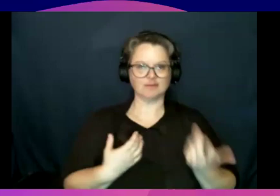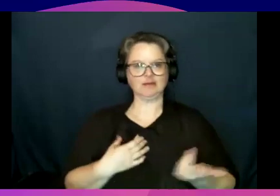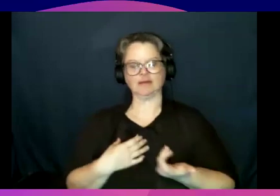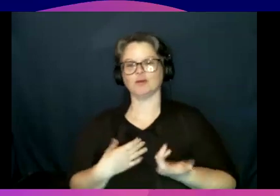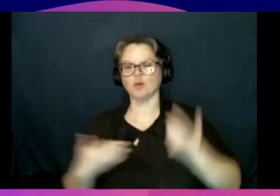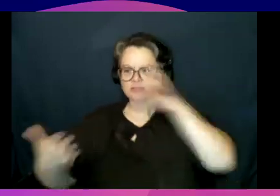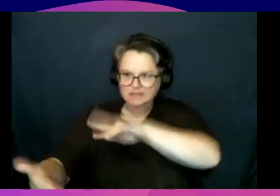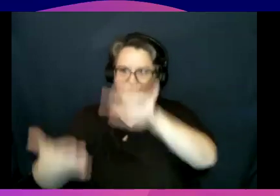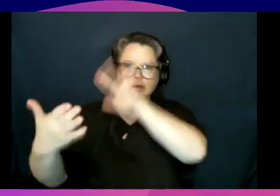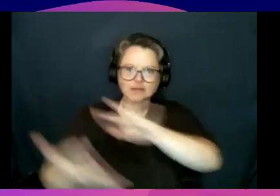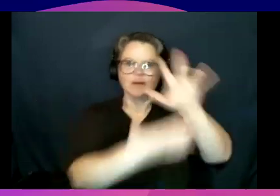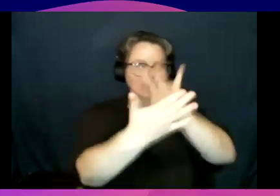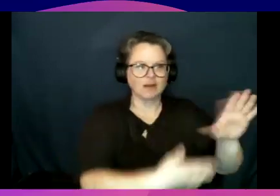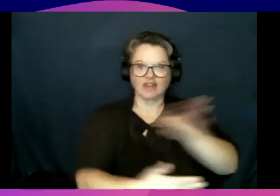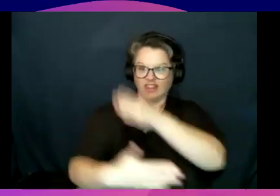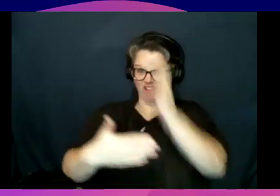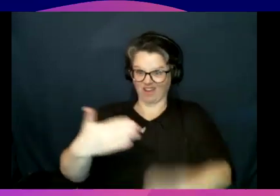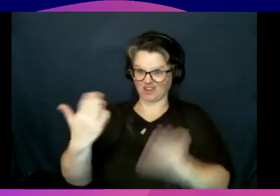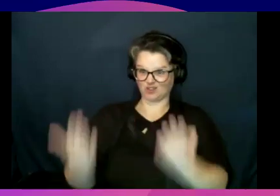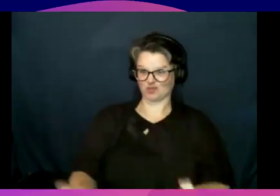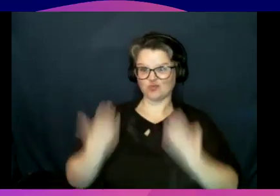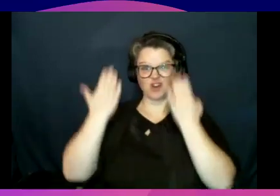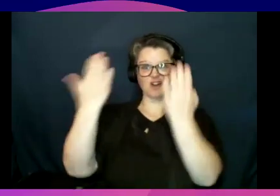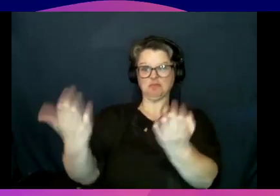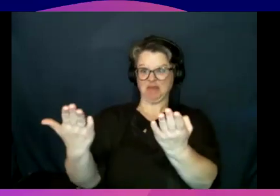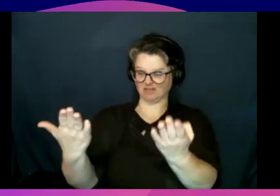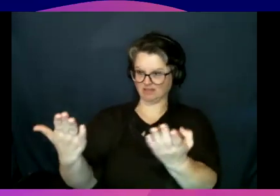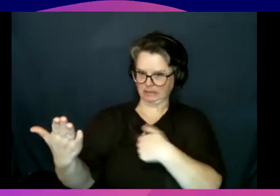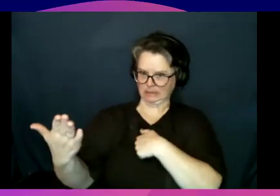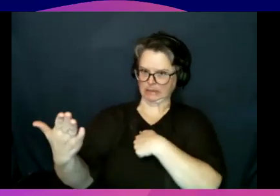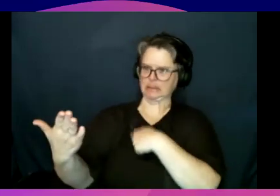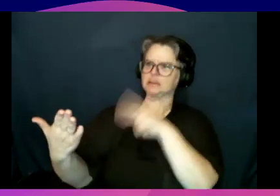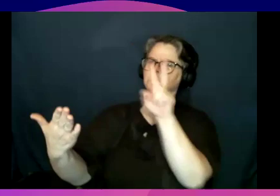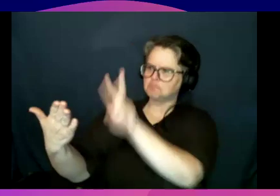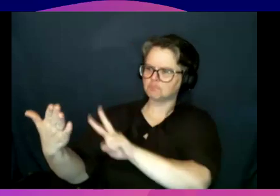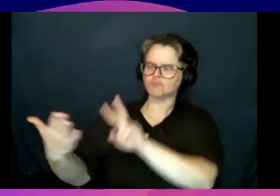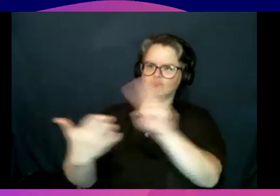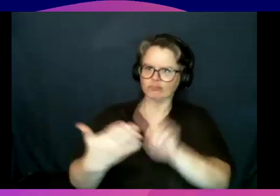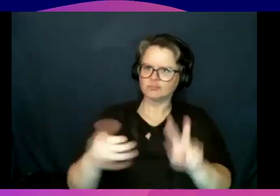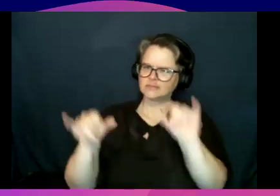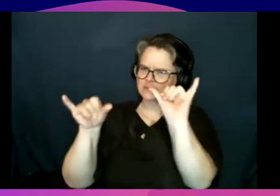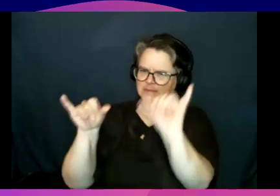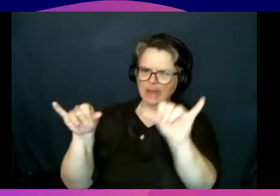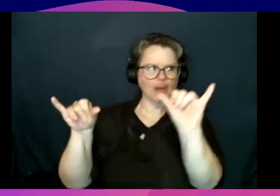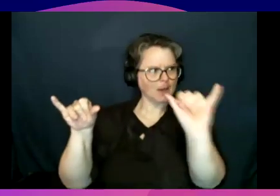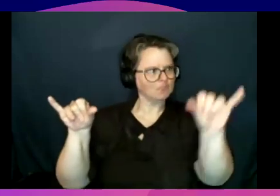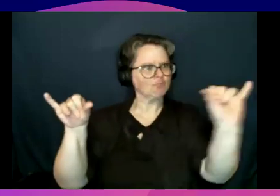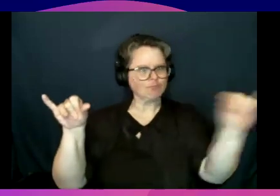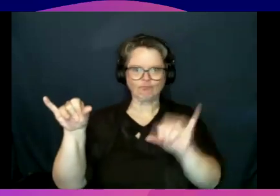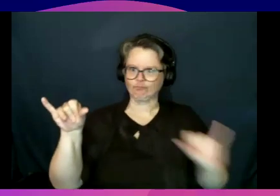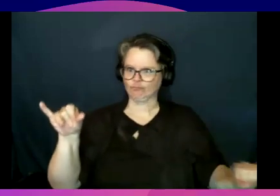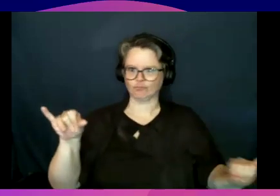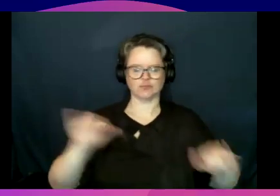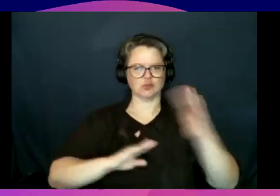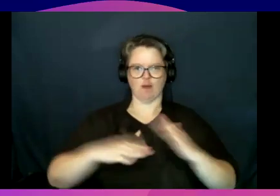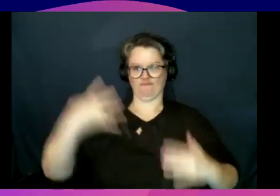over and over and over again. And there were 4 main things that were recommended multiple times. One